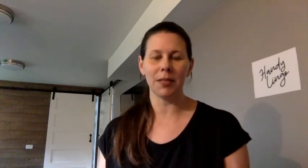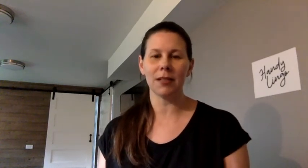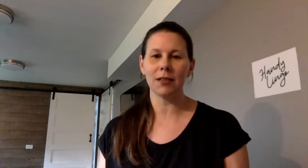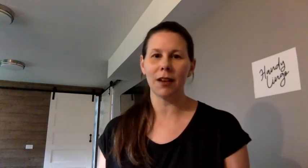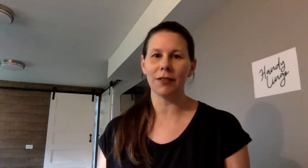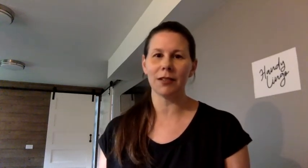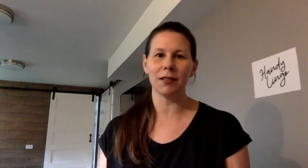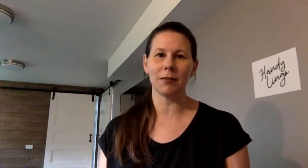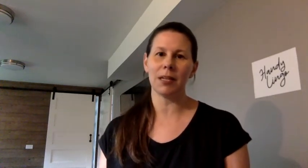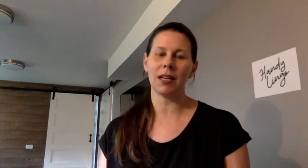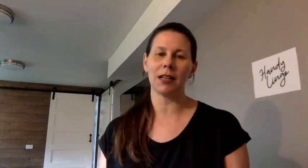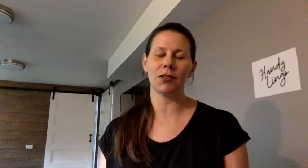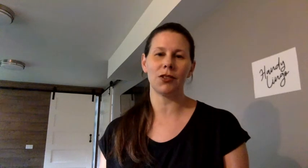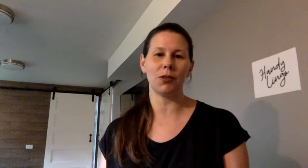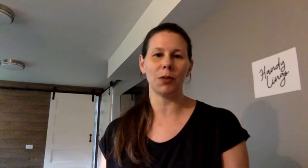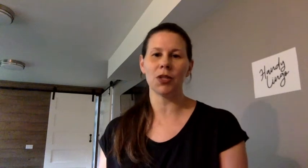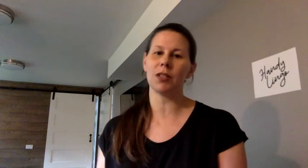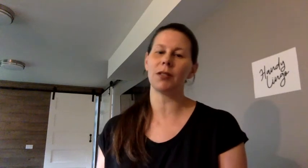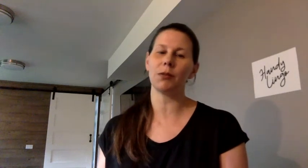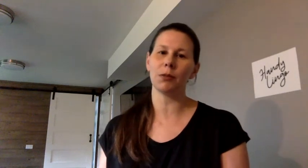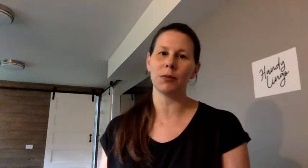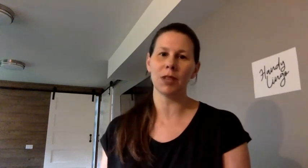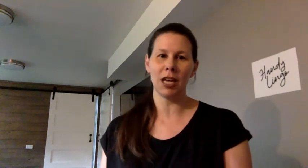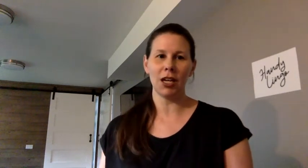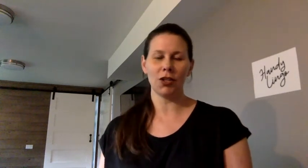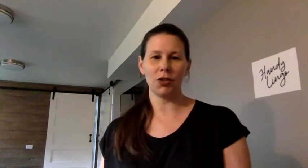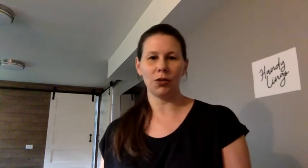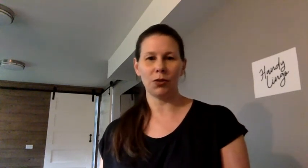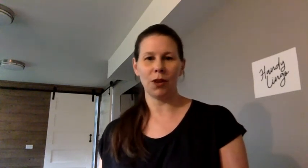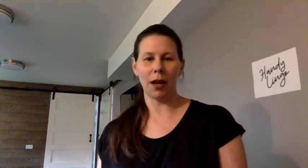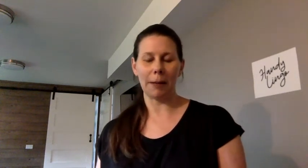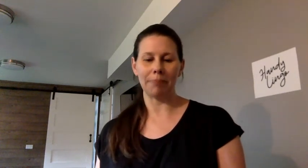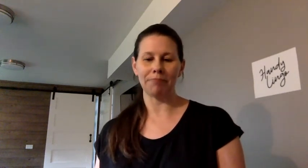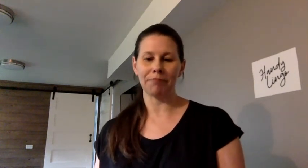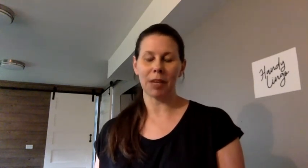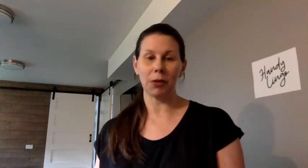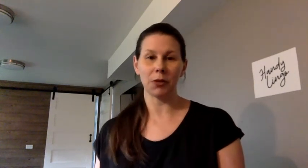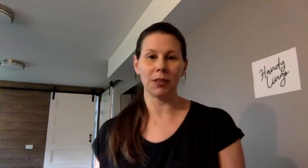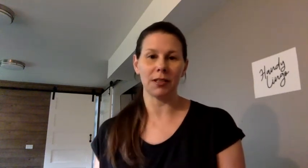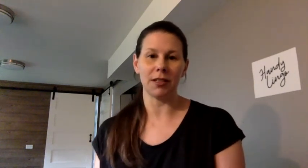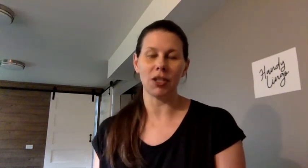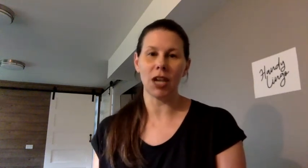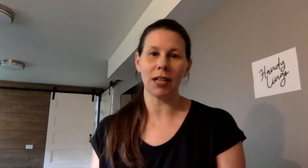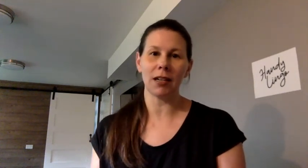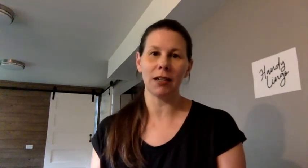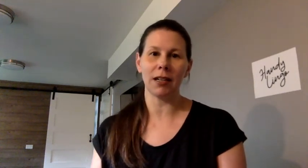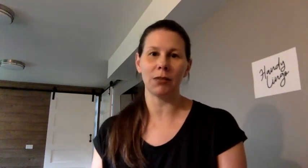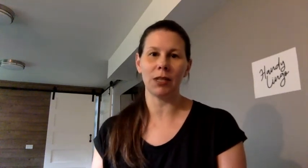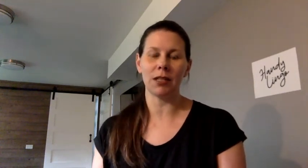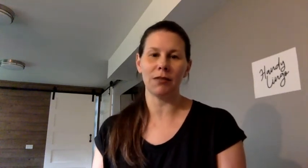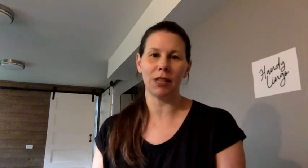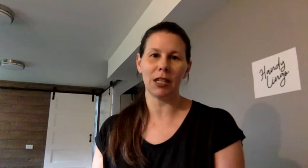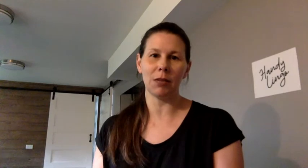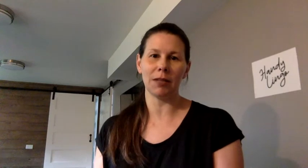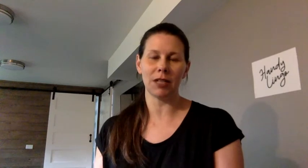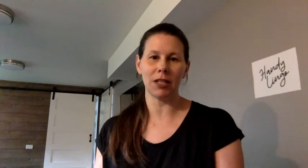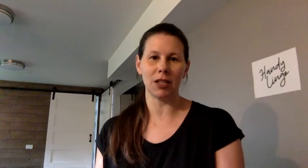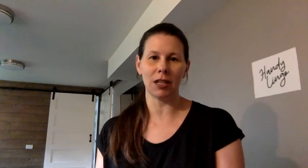business offices and meetings to emergency rooms to I worked with Disney China, and we did a video about teaching